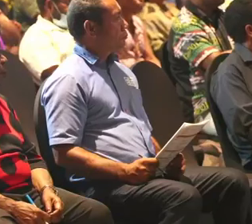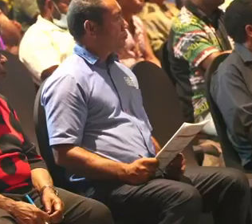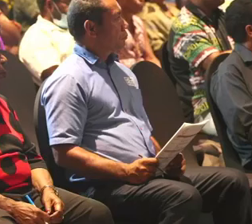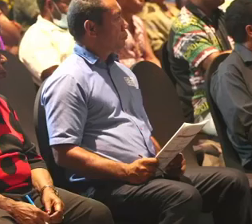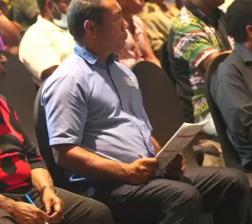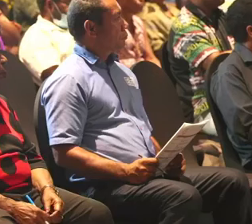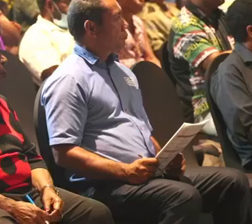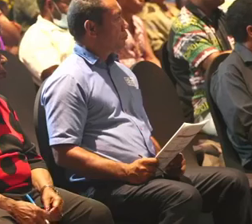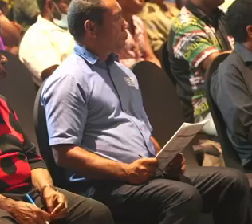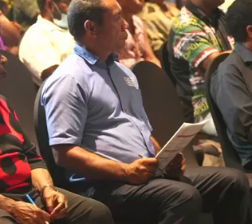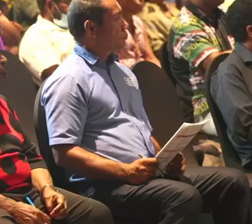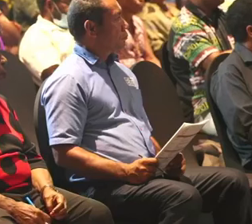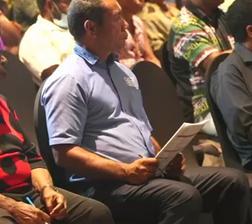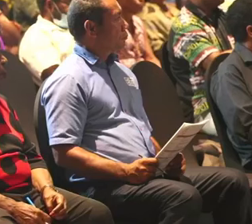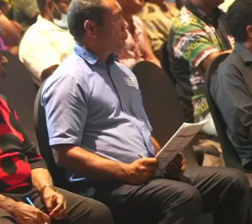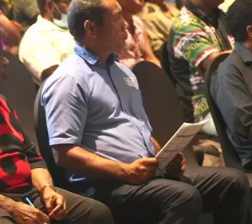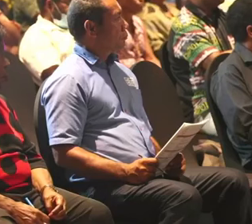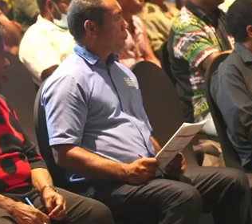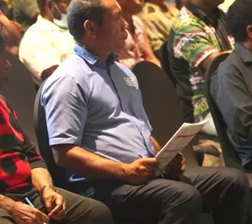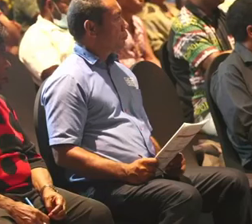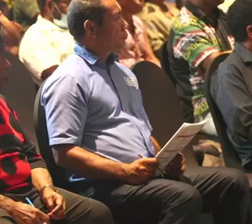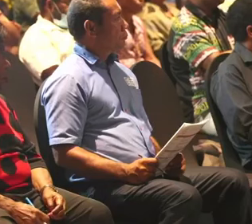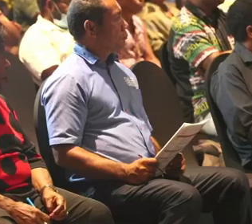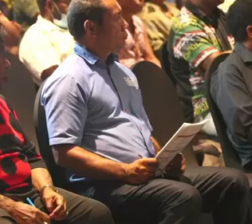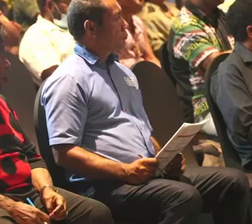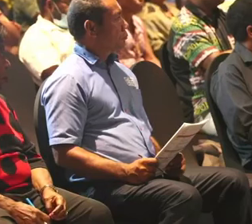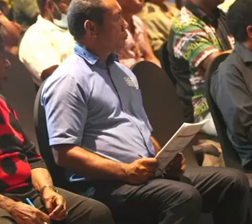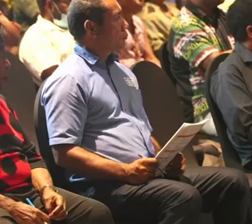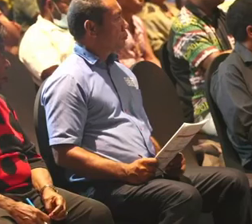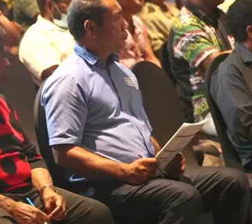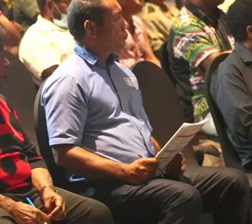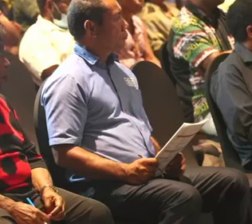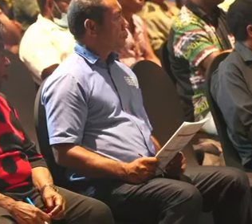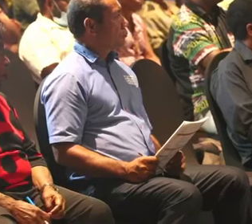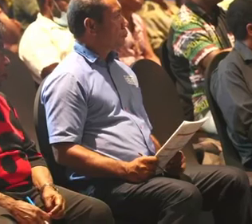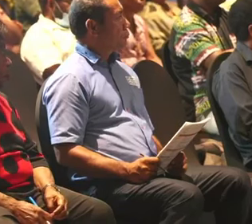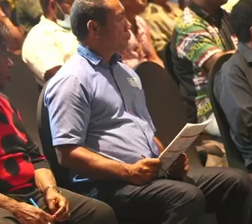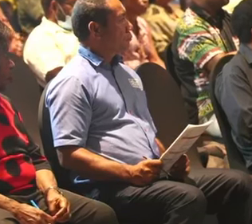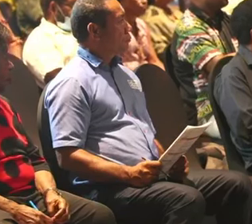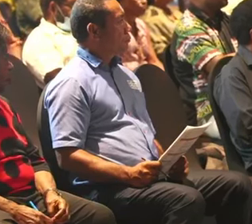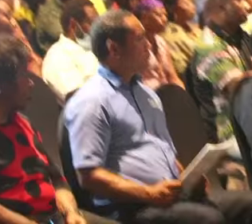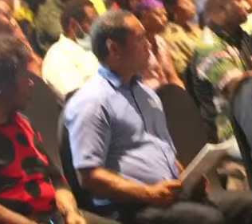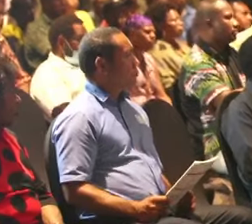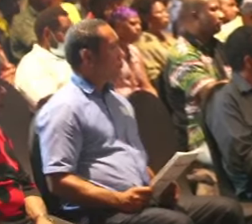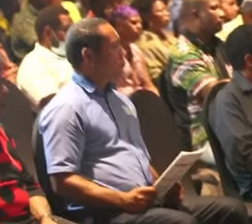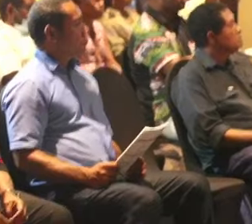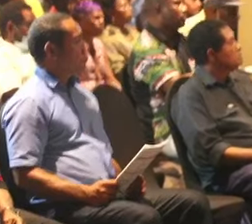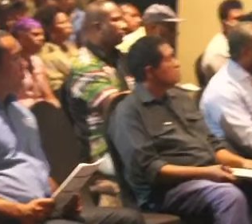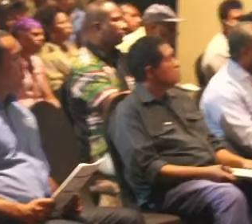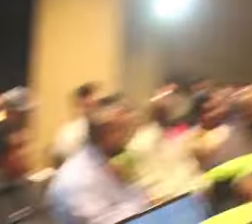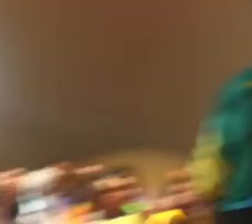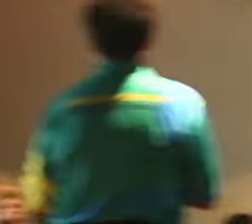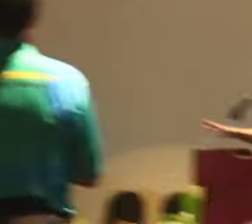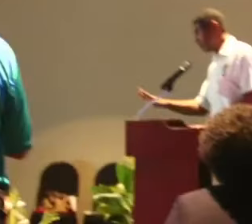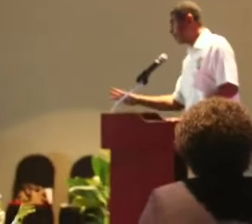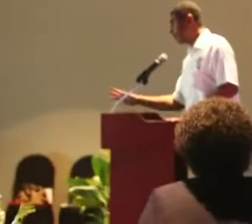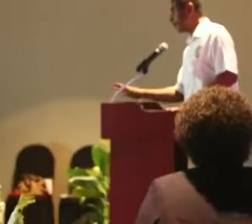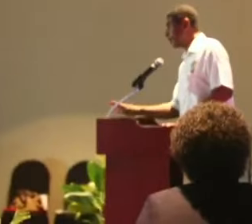investor service. I provide a service free of charge, paid by the government. So my division does that. So if you have